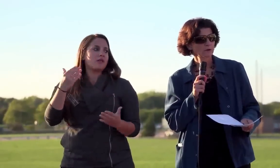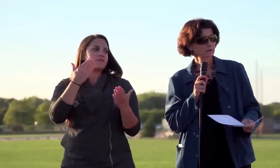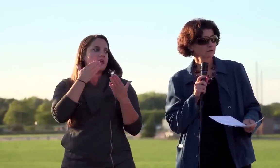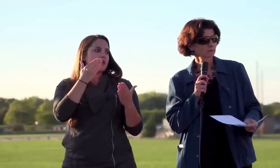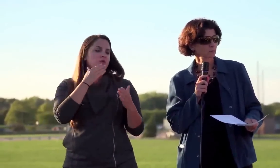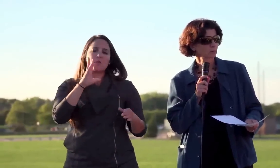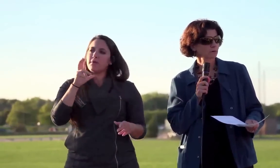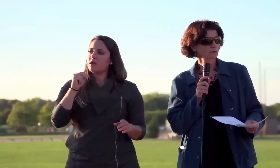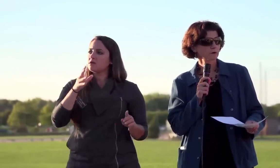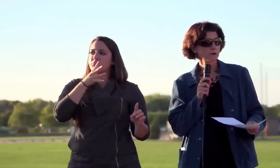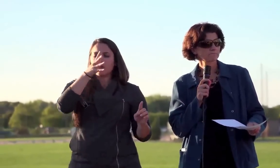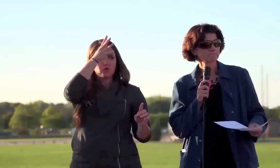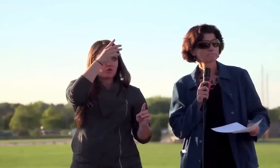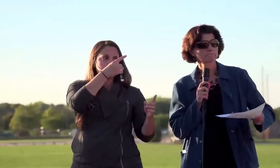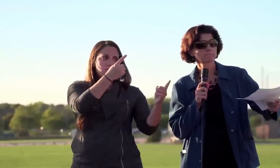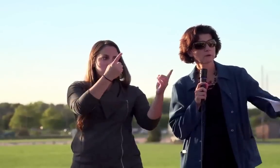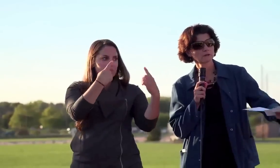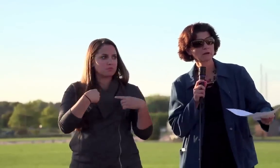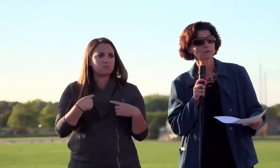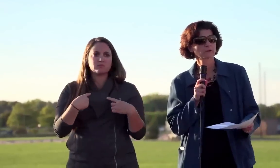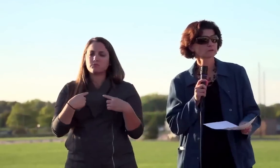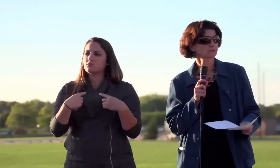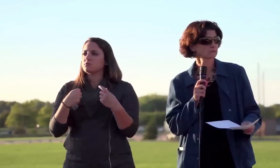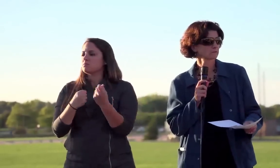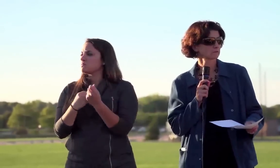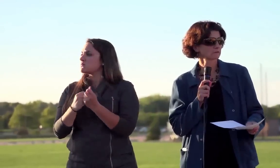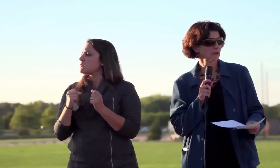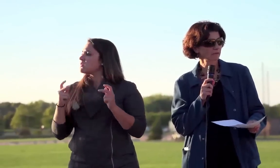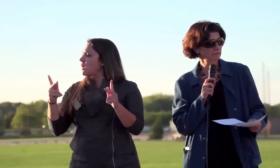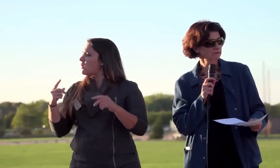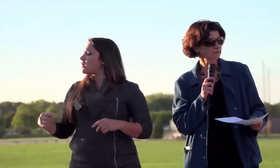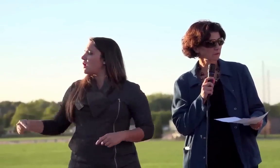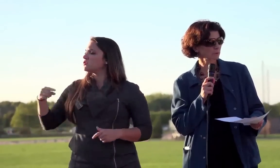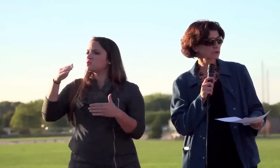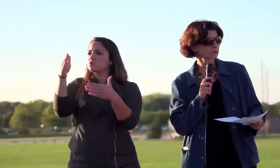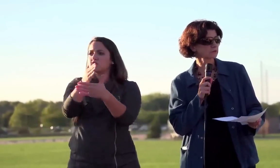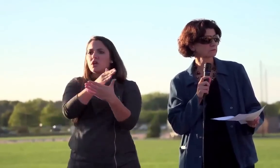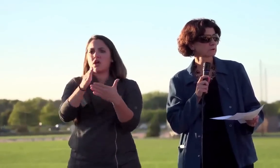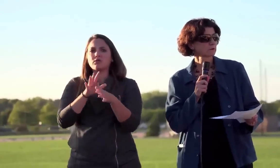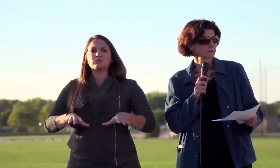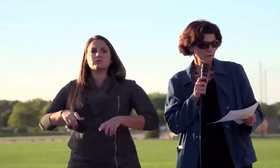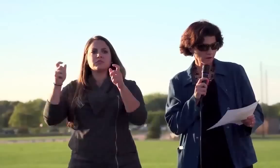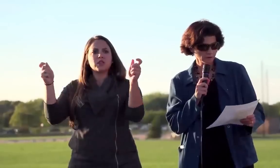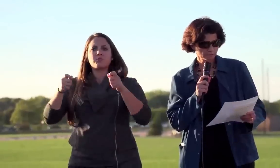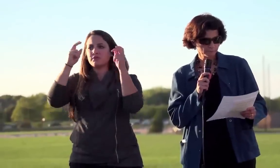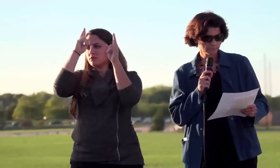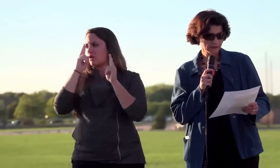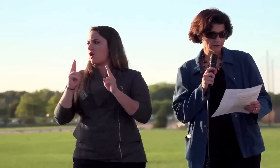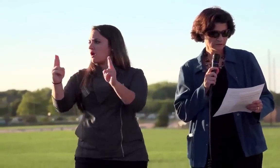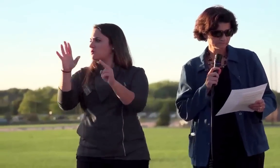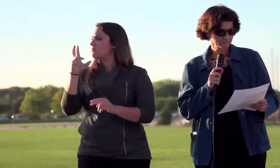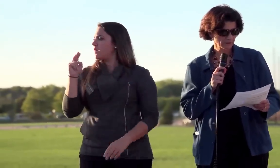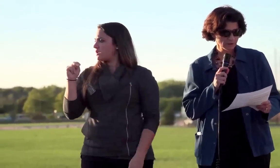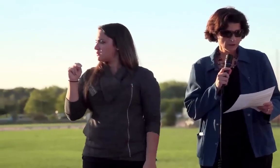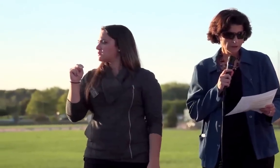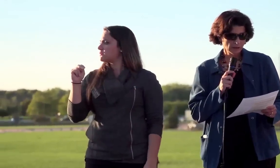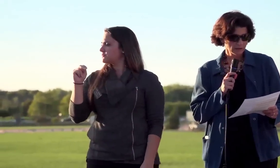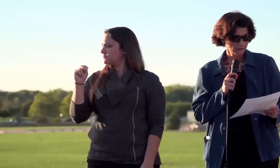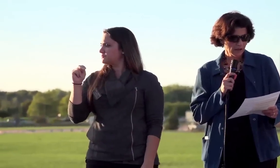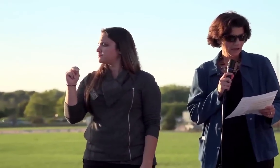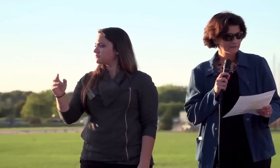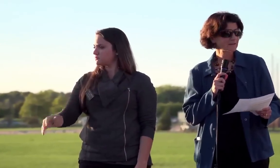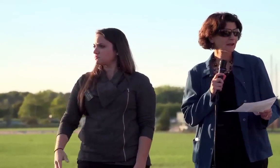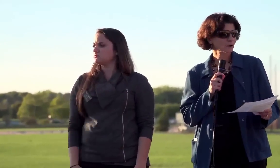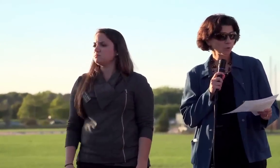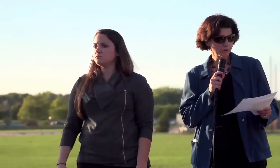for allowing us to have this celebration of Ben. I did not